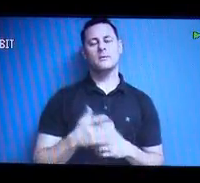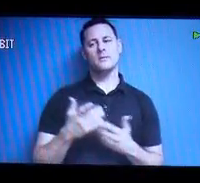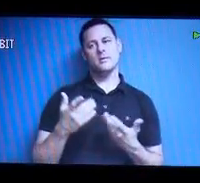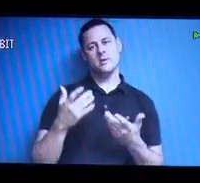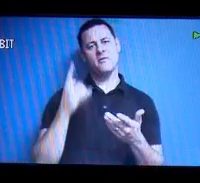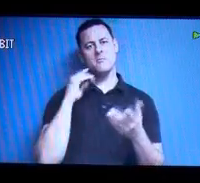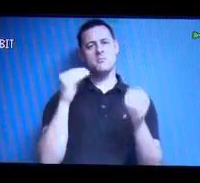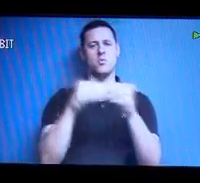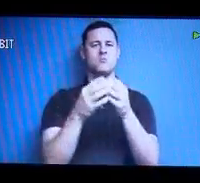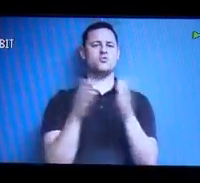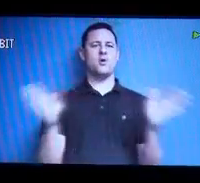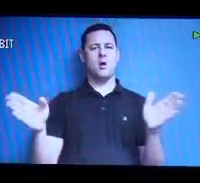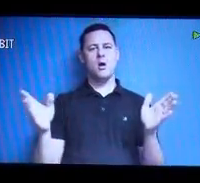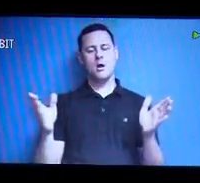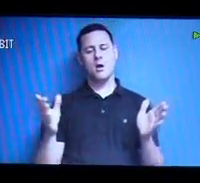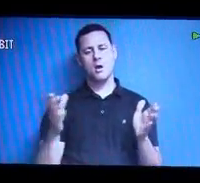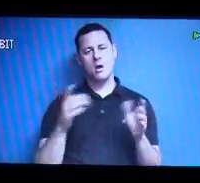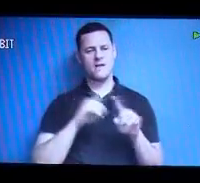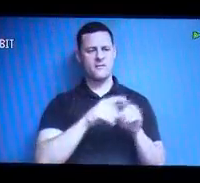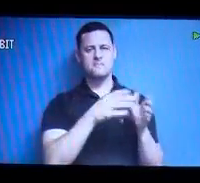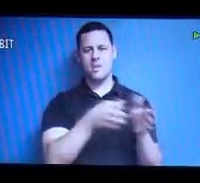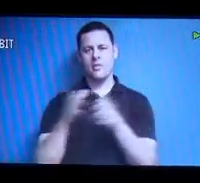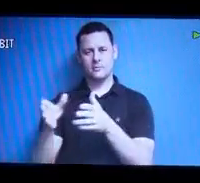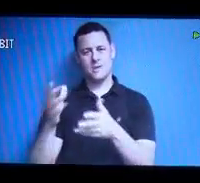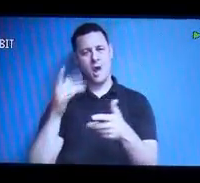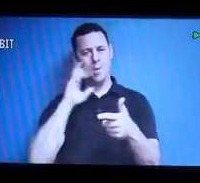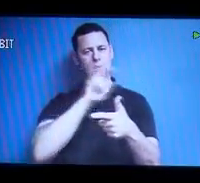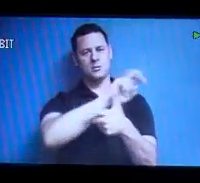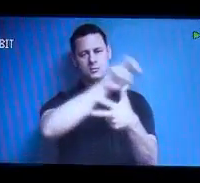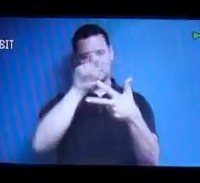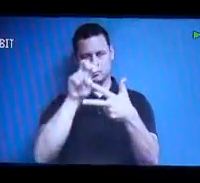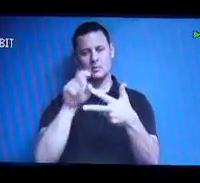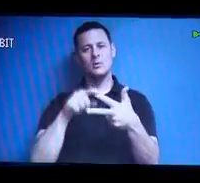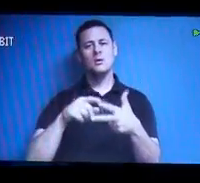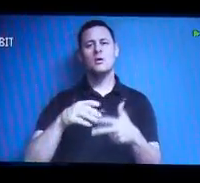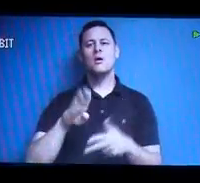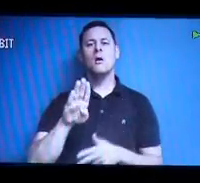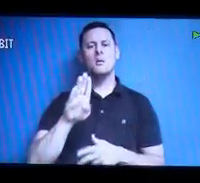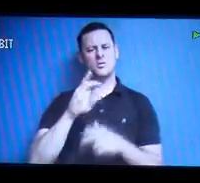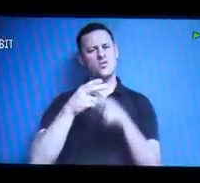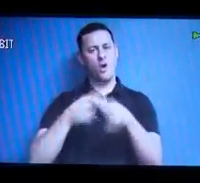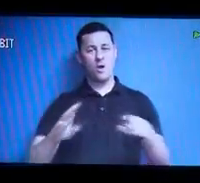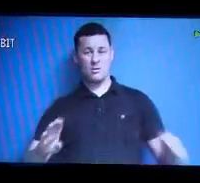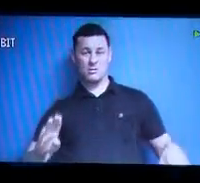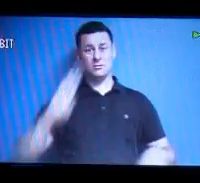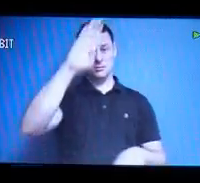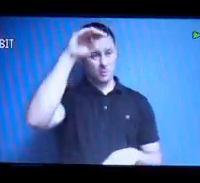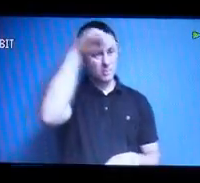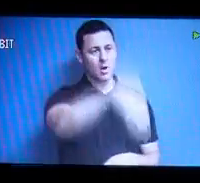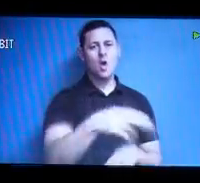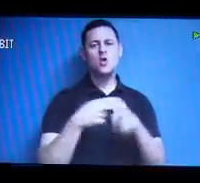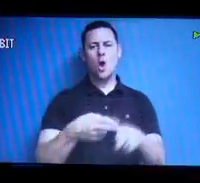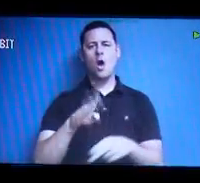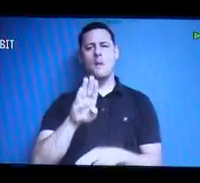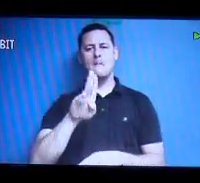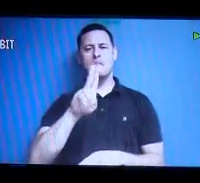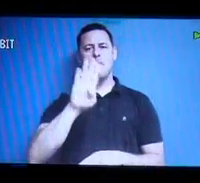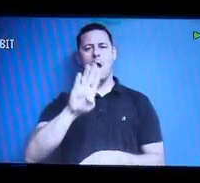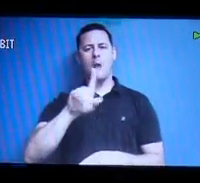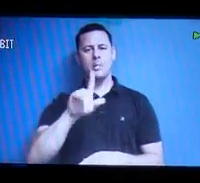going to go to my second idea, that the bubbles are caused by feedback. We have to damp the feedback. Famous, well, it's not so